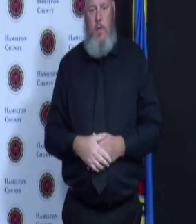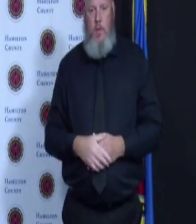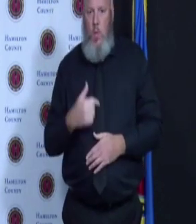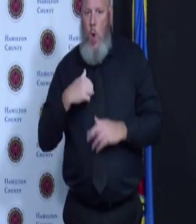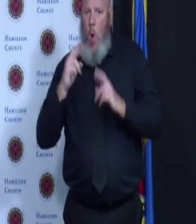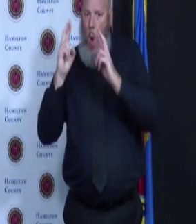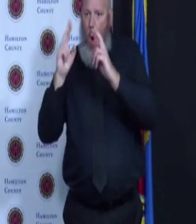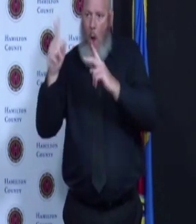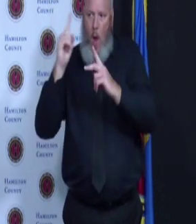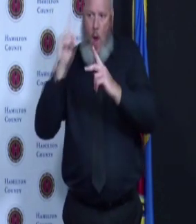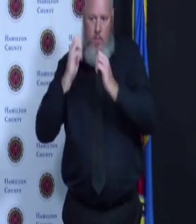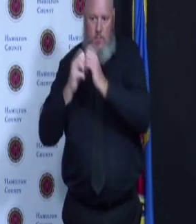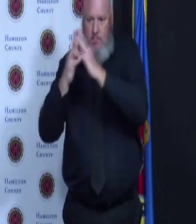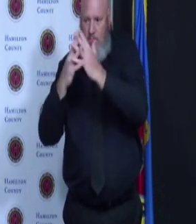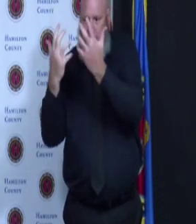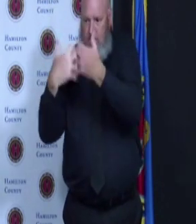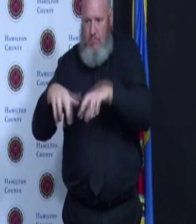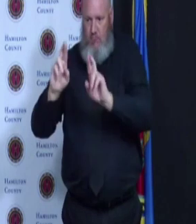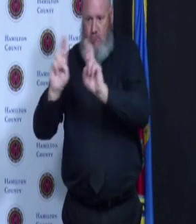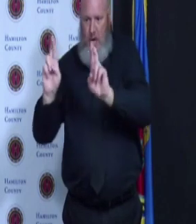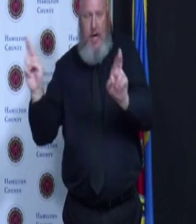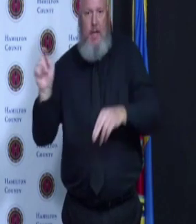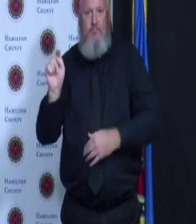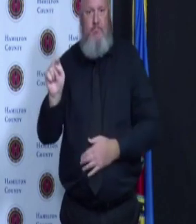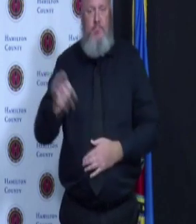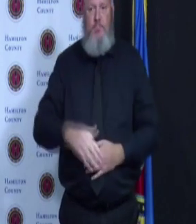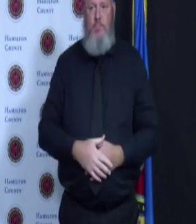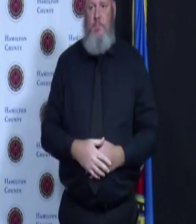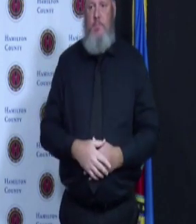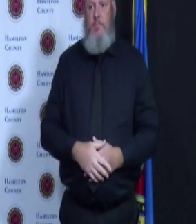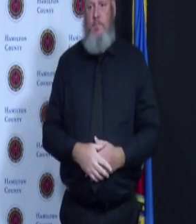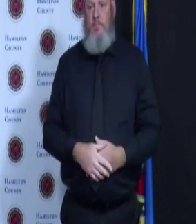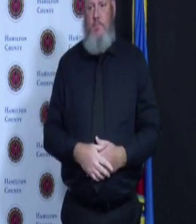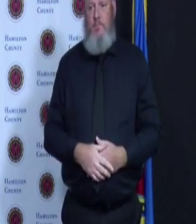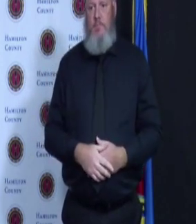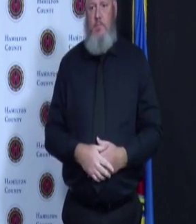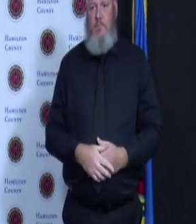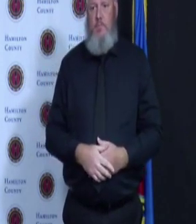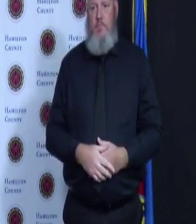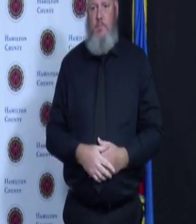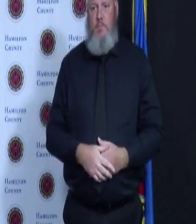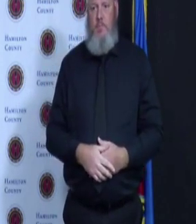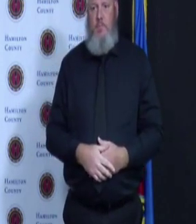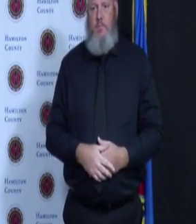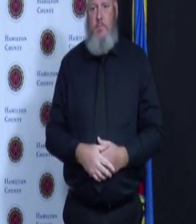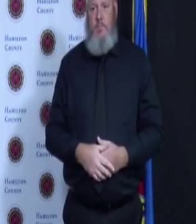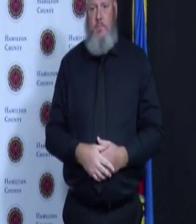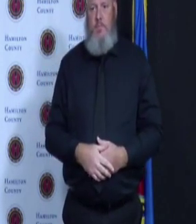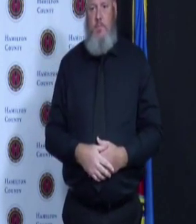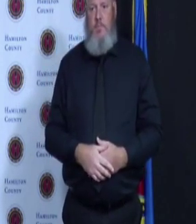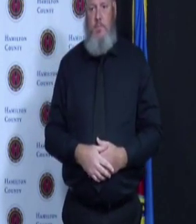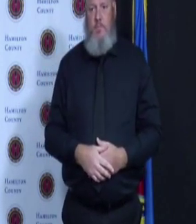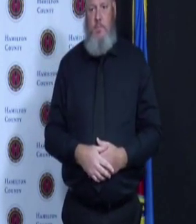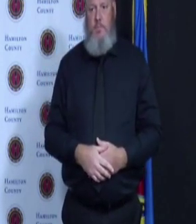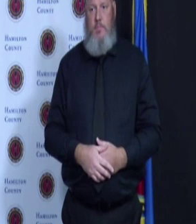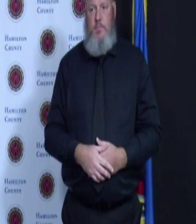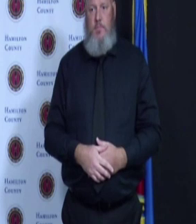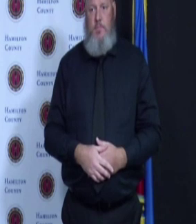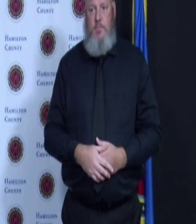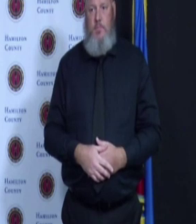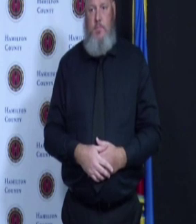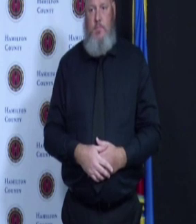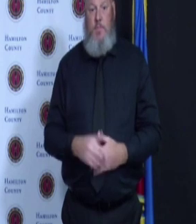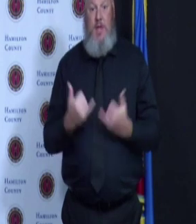Krista Heisen from the Health Collaborative. The collaborative coordinates response and recovery from